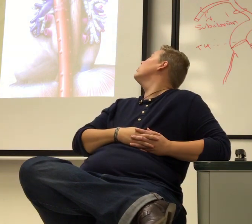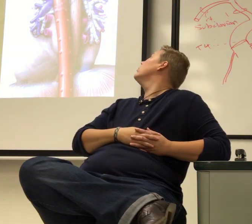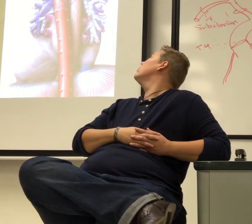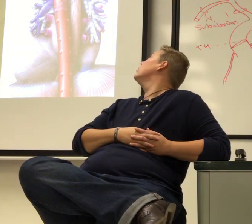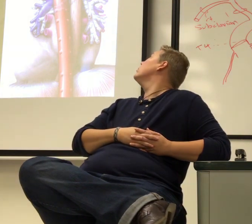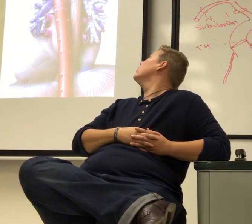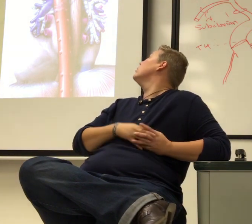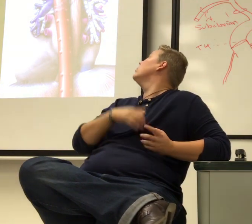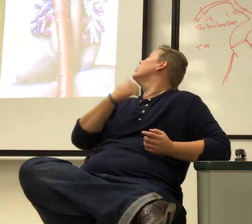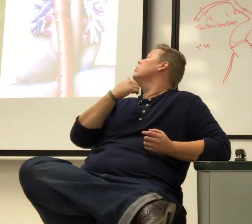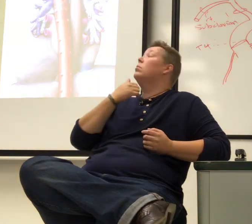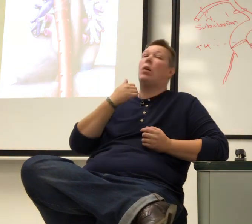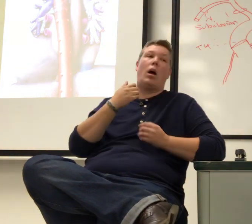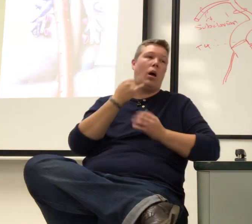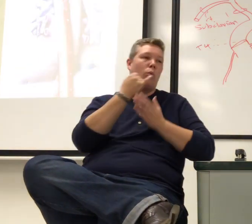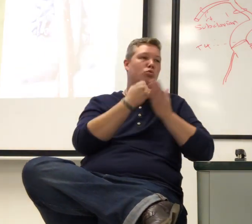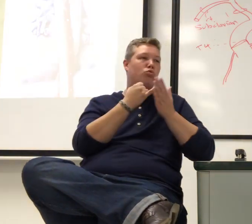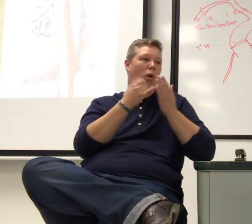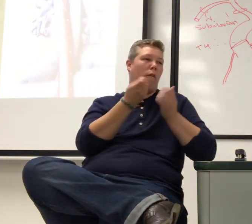idea.